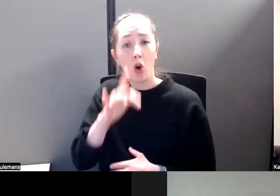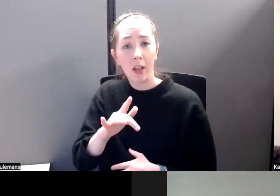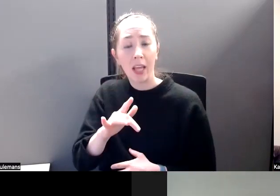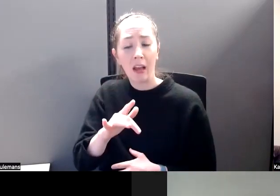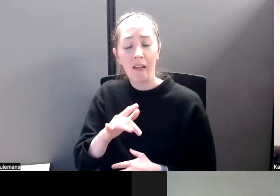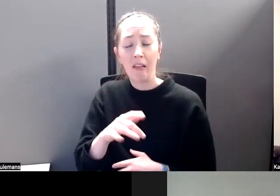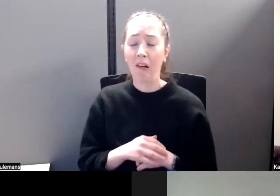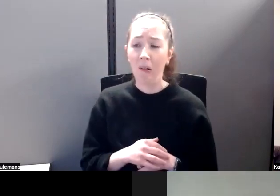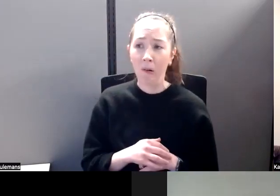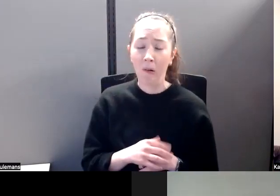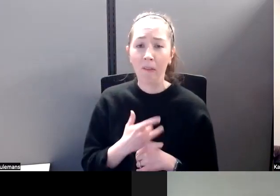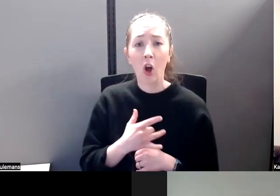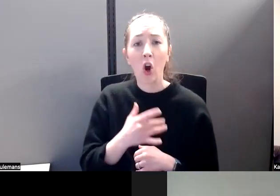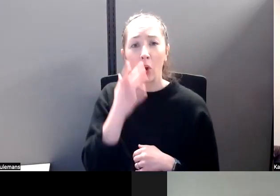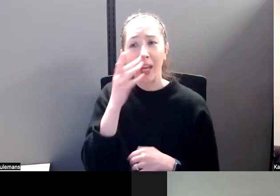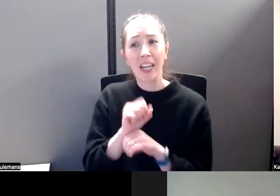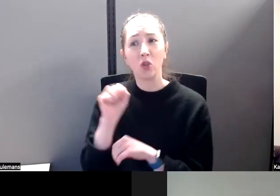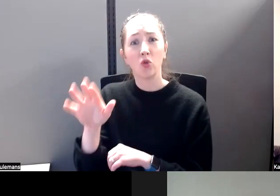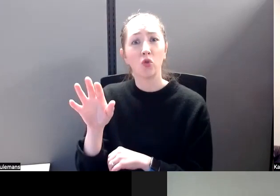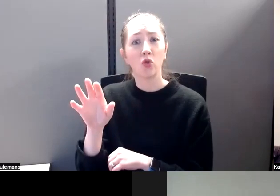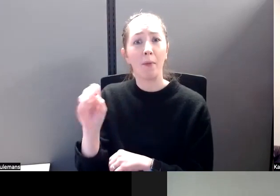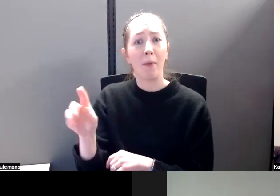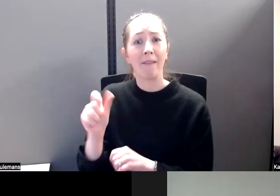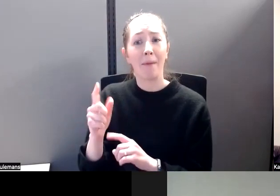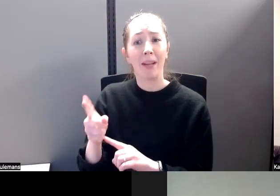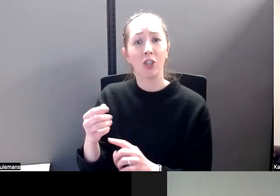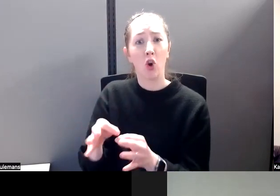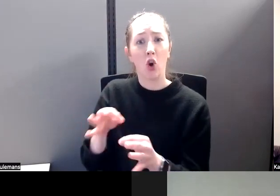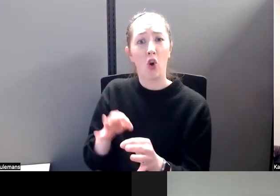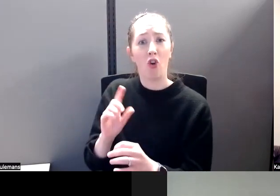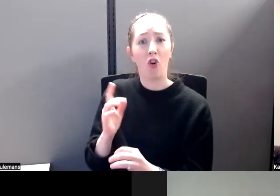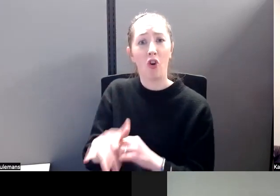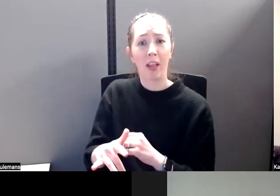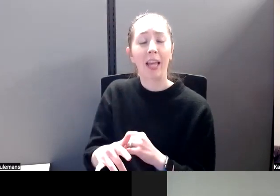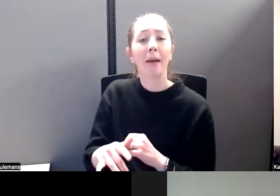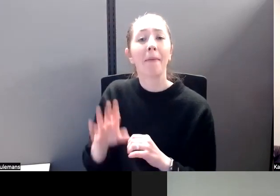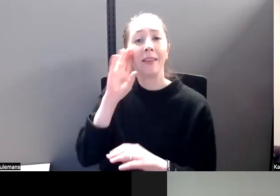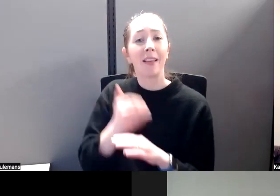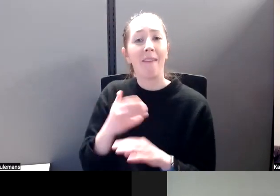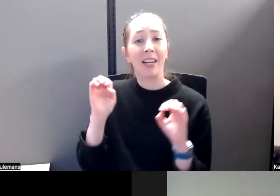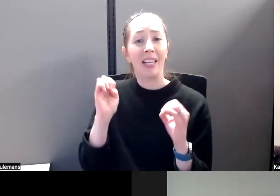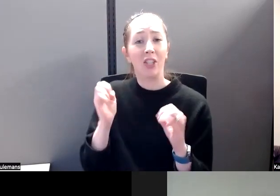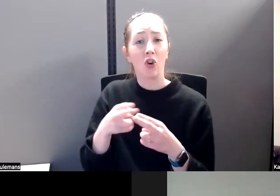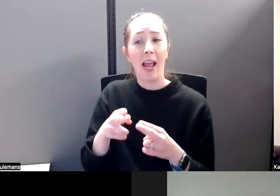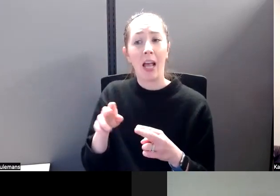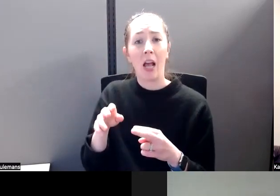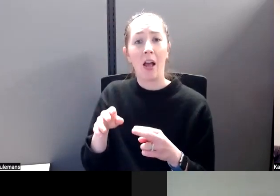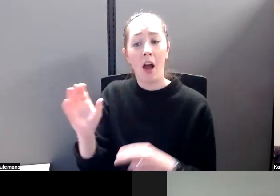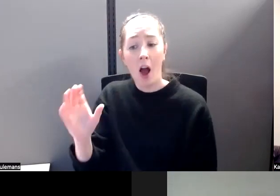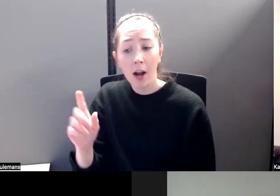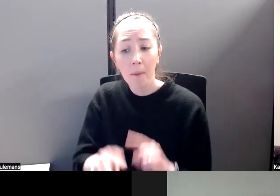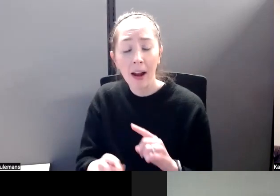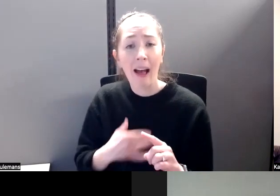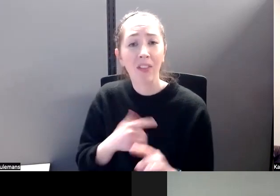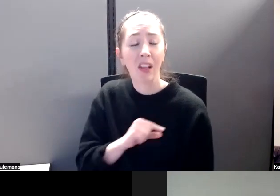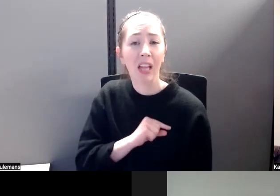guilty about that. And I was like, I only dropped them off 10 minutes early. He's, you know, my son's having an Easter egg hunt right now. It's not that big of a deal, but I feel bad. It's